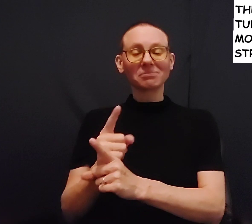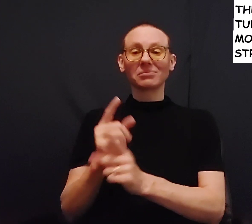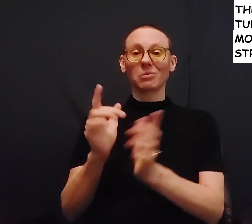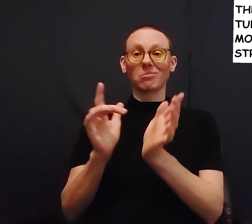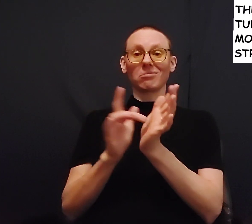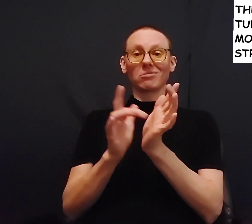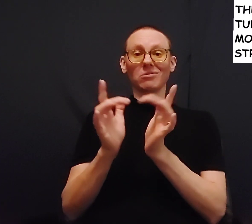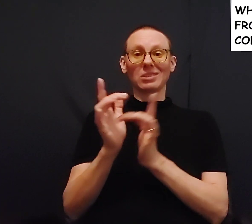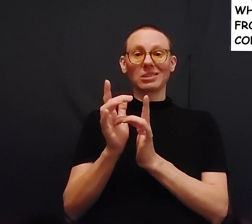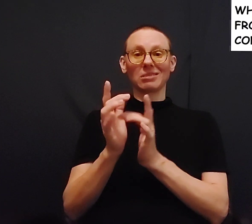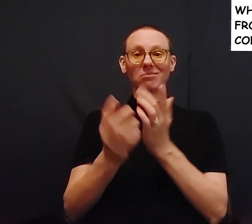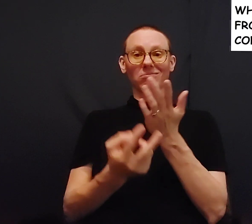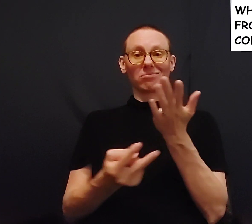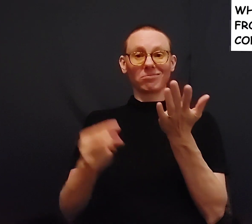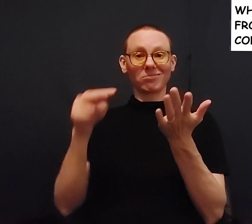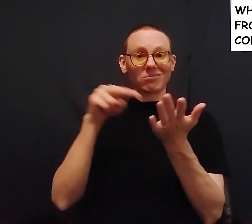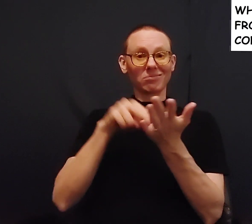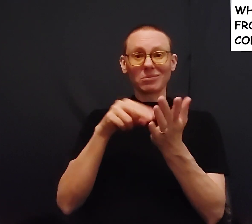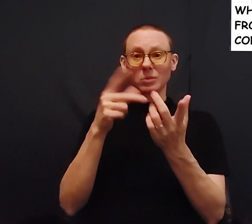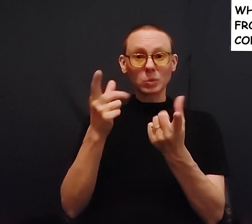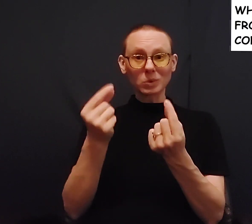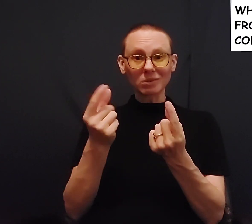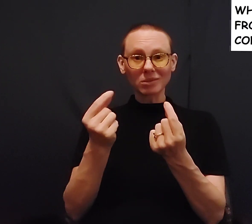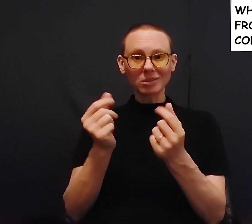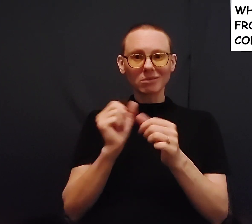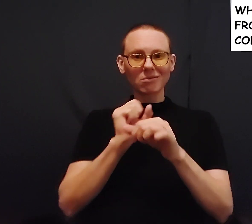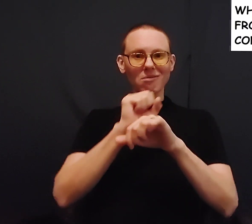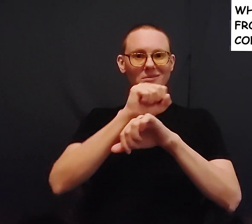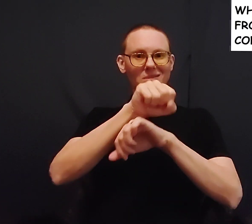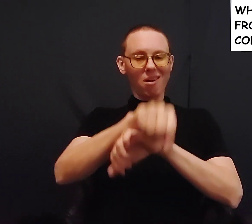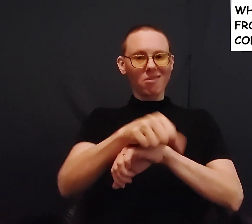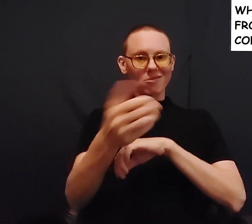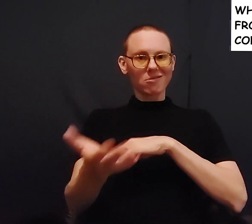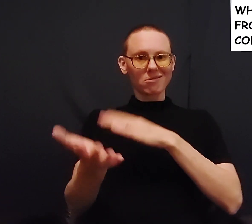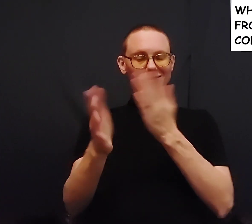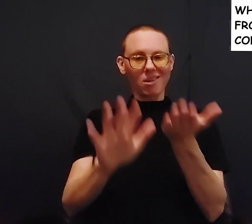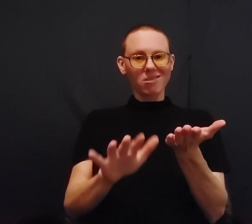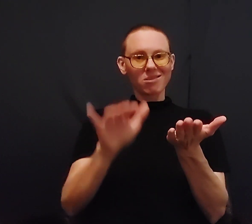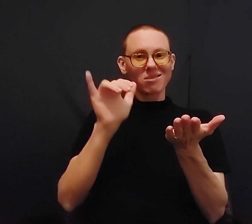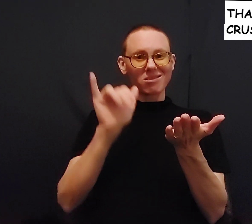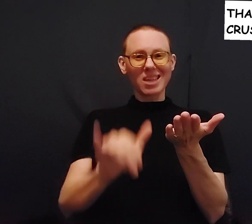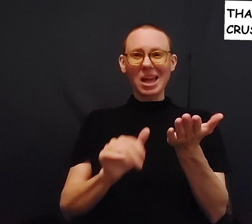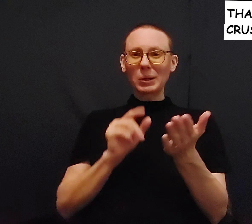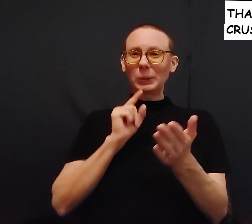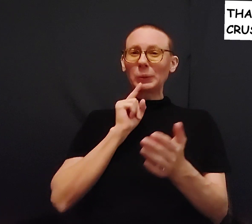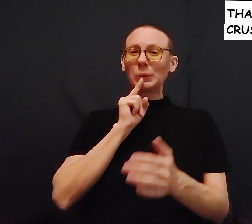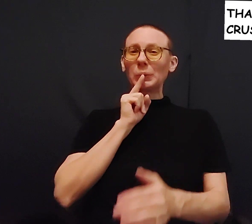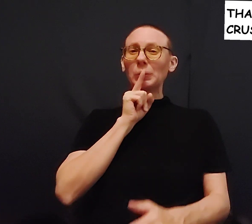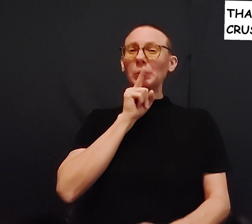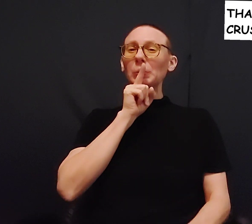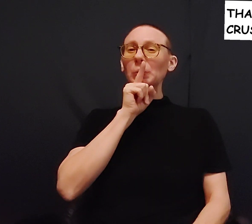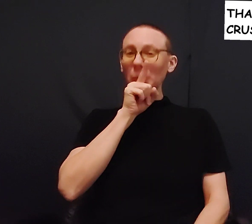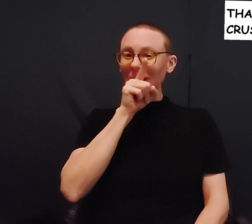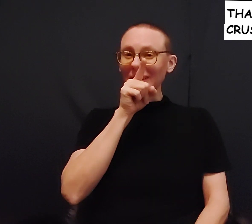heel. When Jesus rose from the grave, he conquered death. That